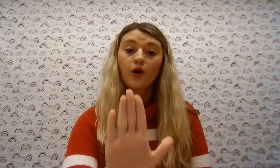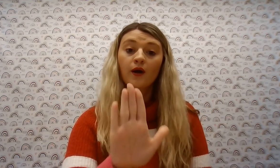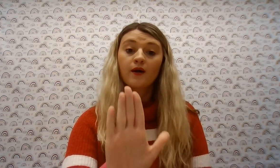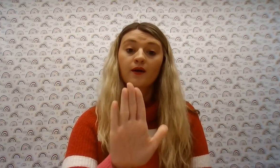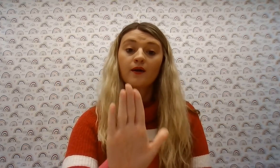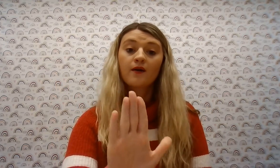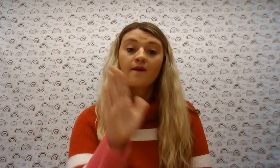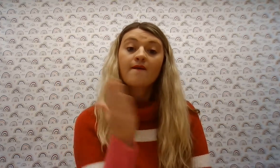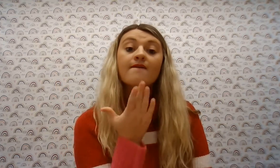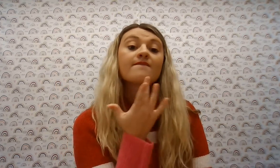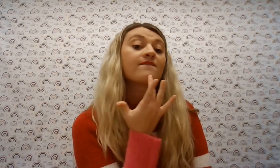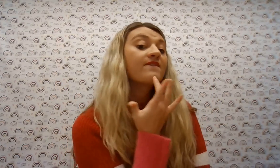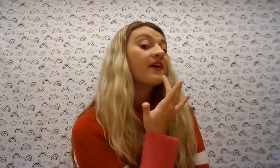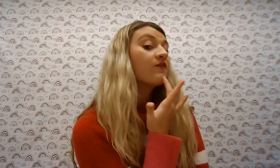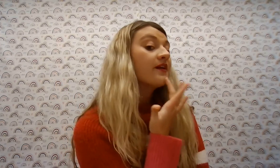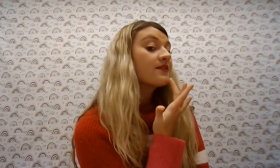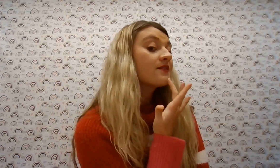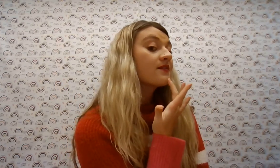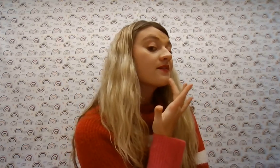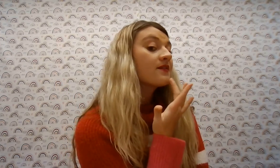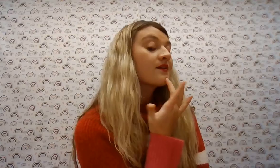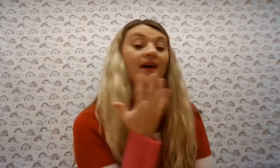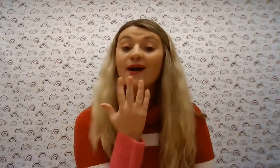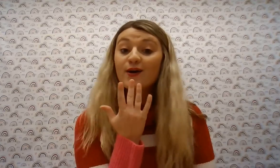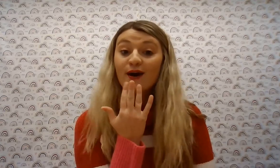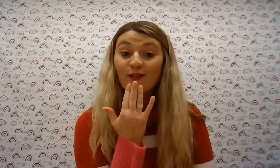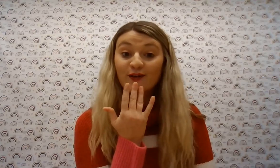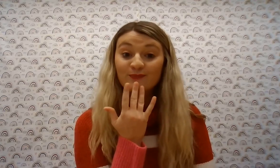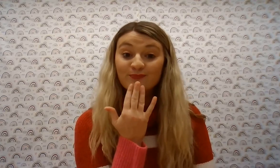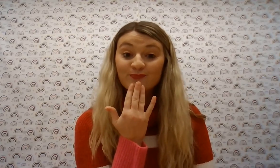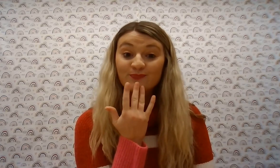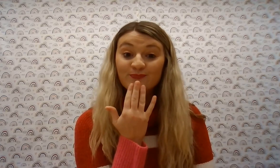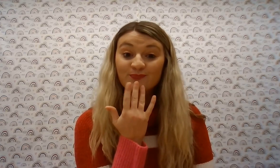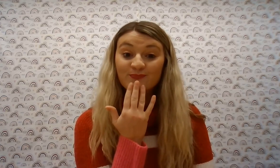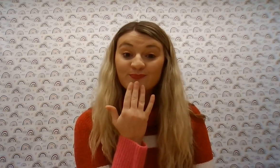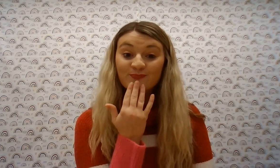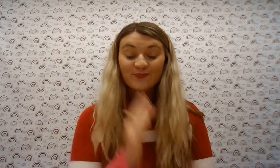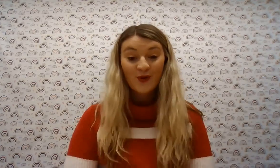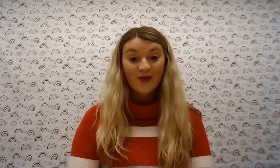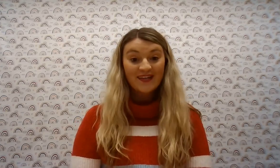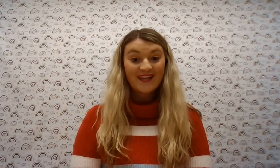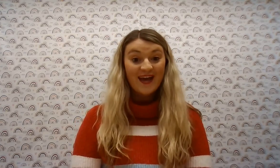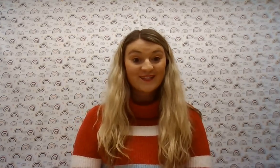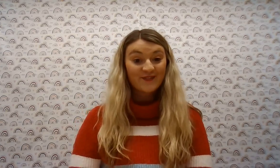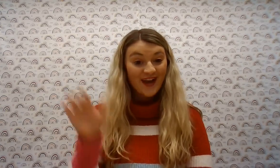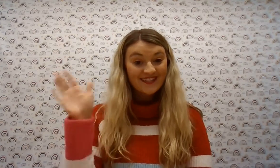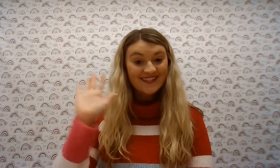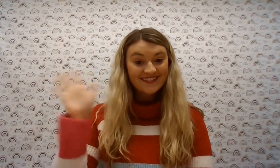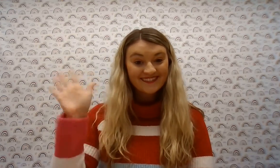your favorite color? All right, ask your friends.